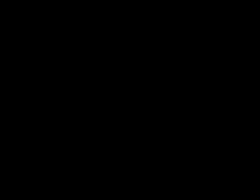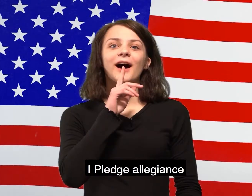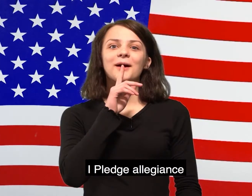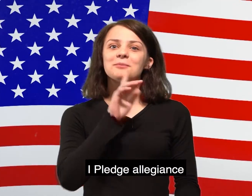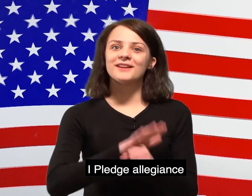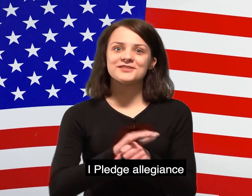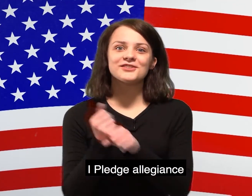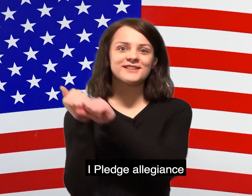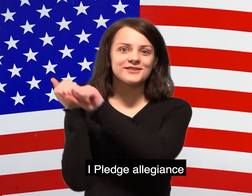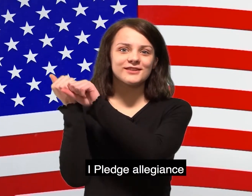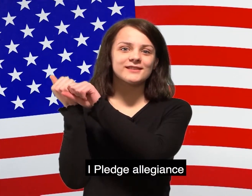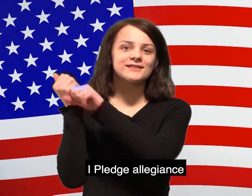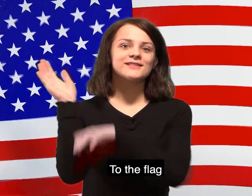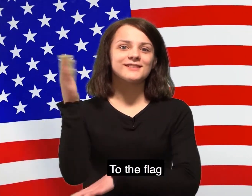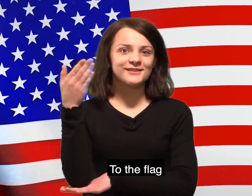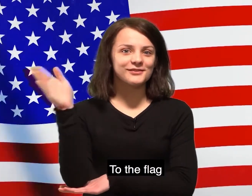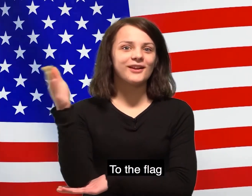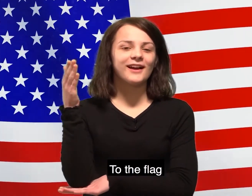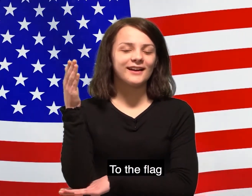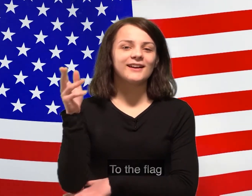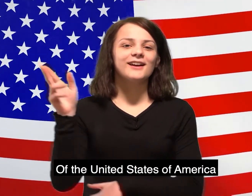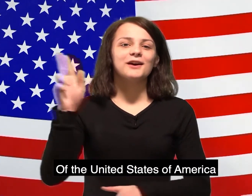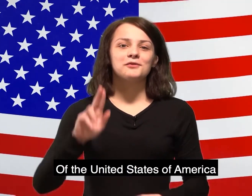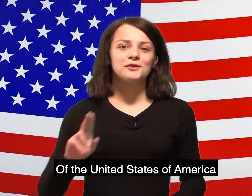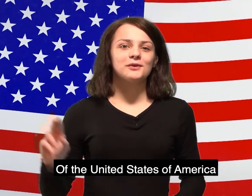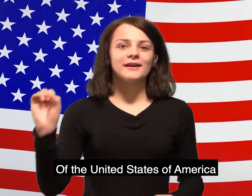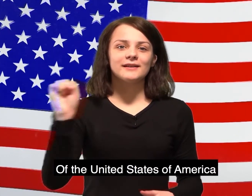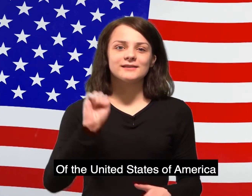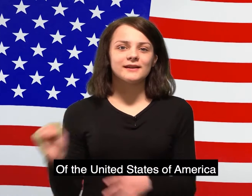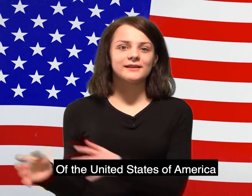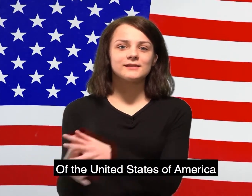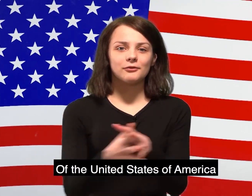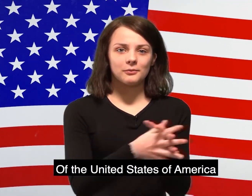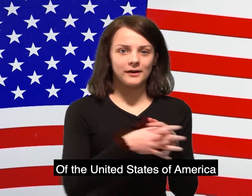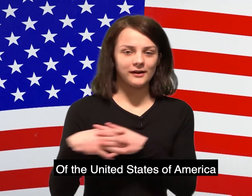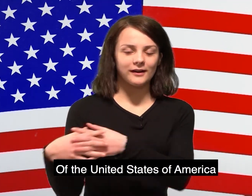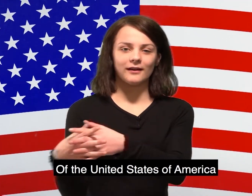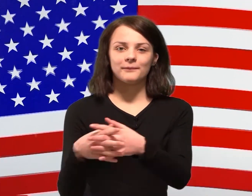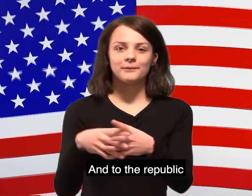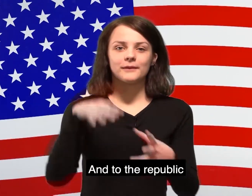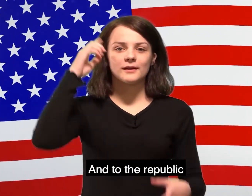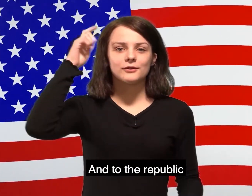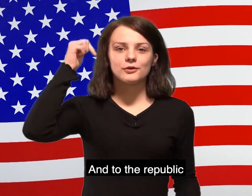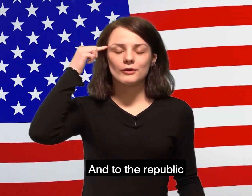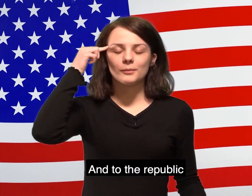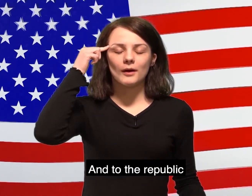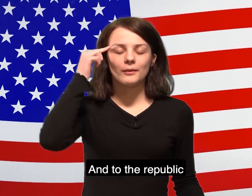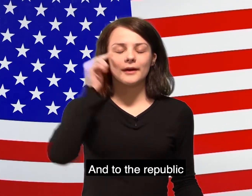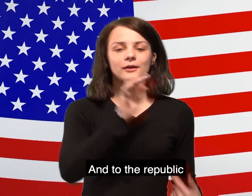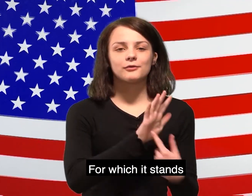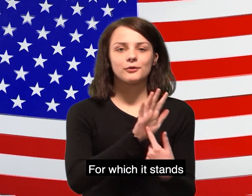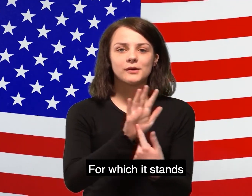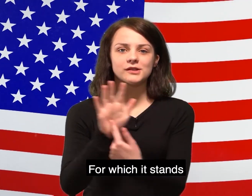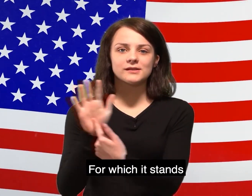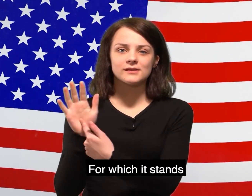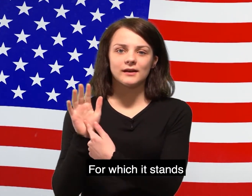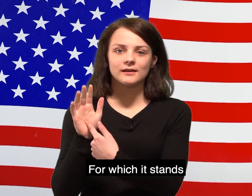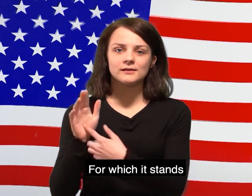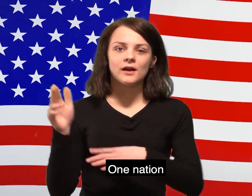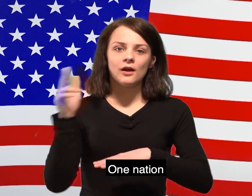I pledge allegiance to the flag of the United States of America and to the Republic for which it stands,